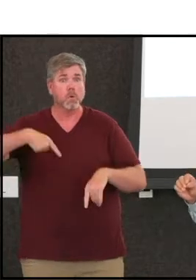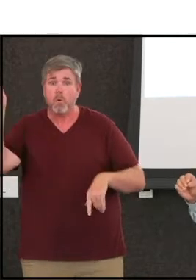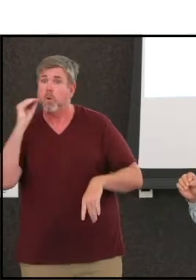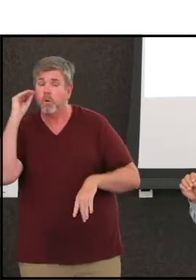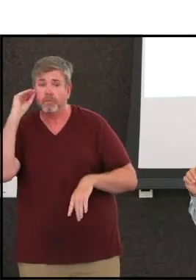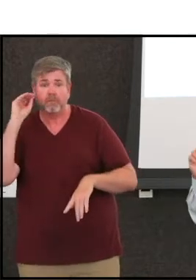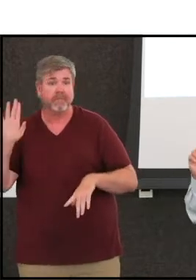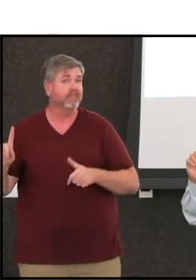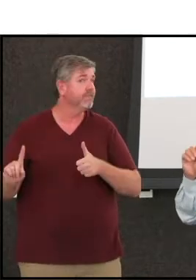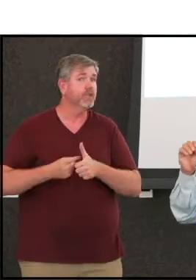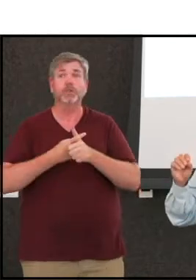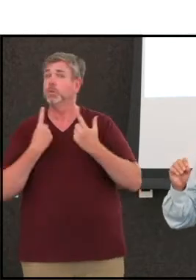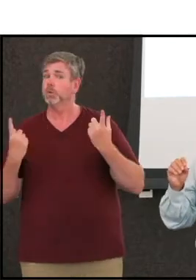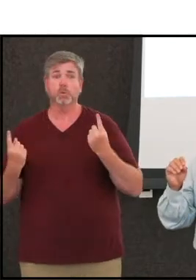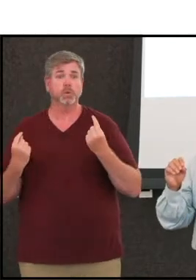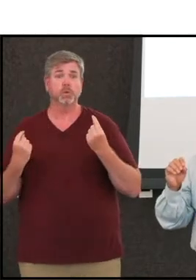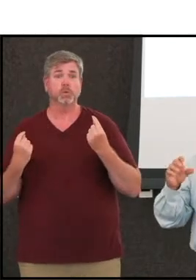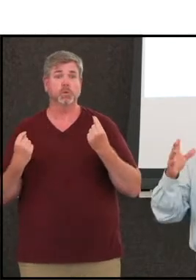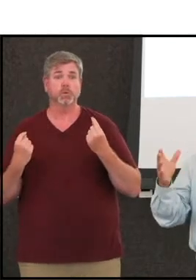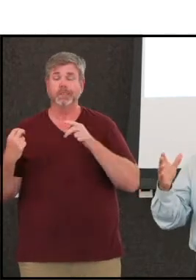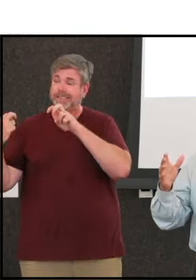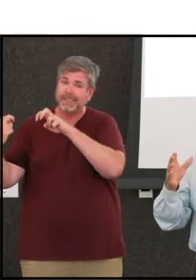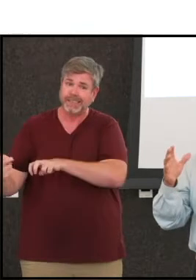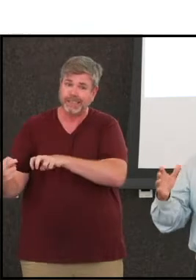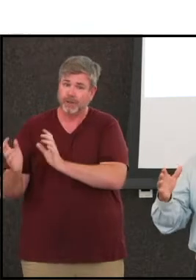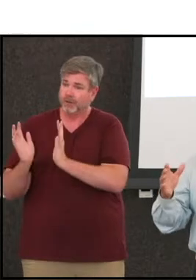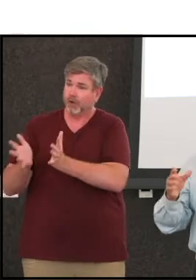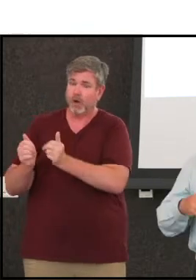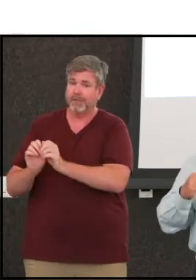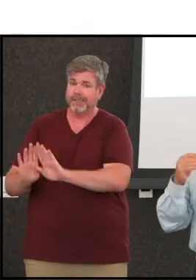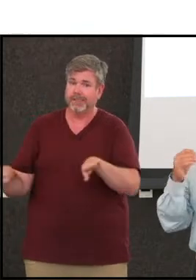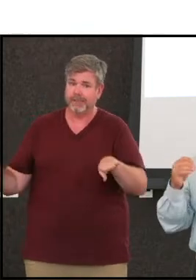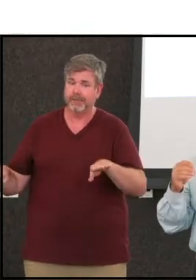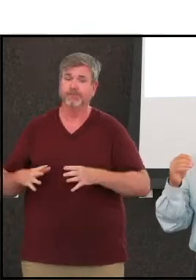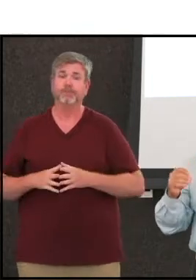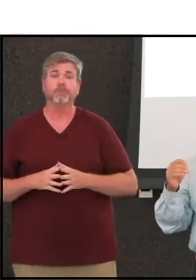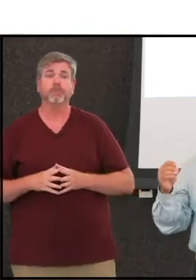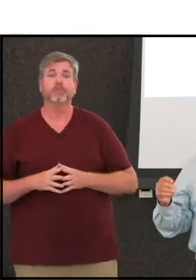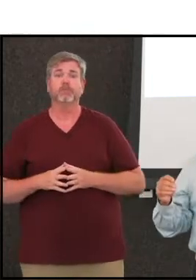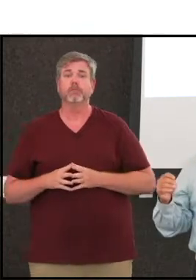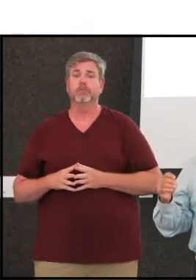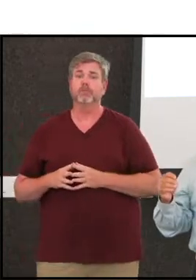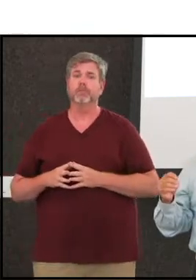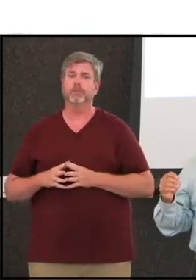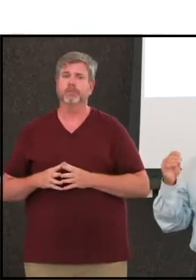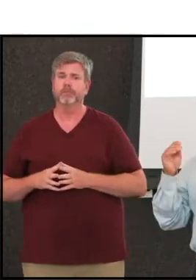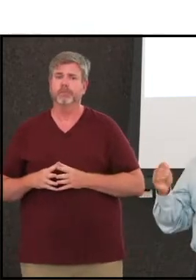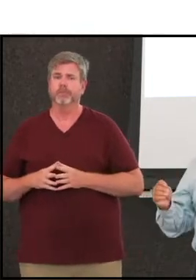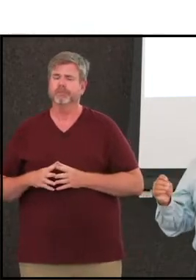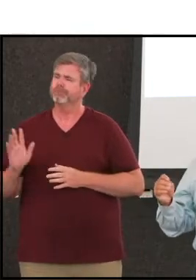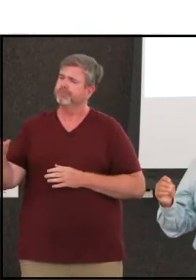today is talk to your kid or kids and say you went to a presentation